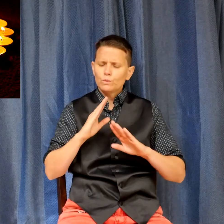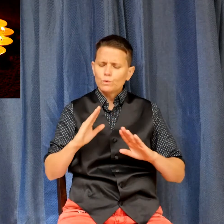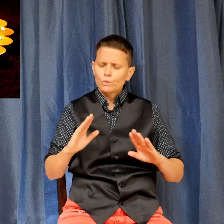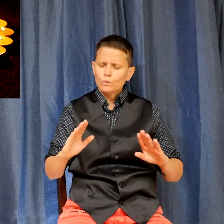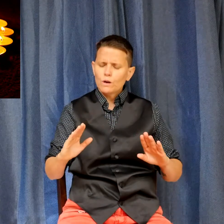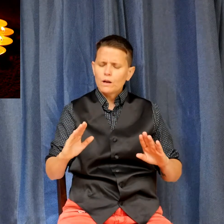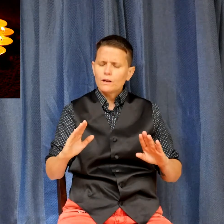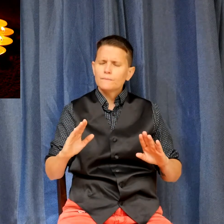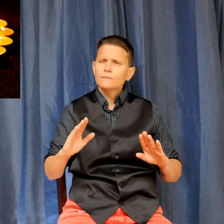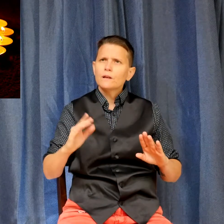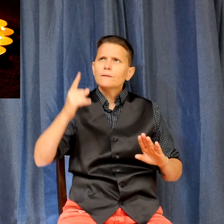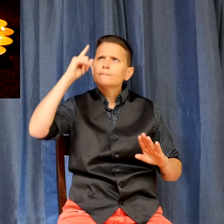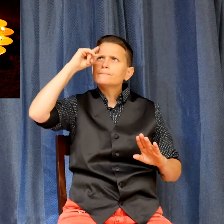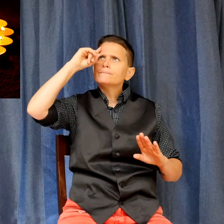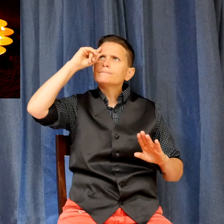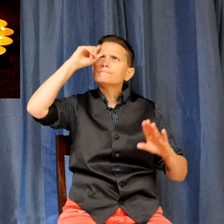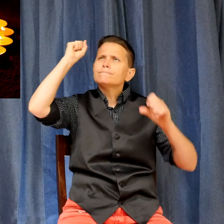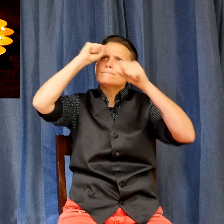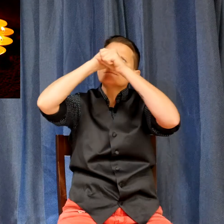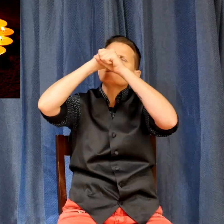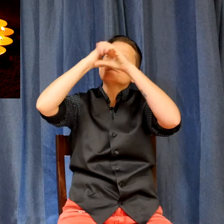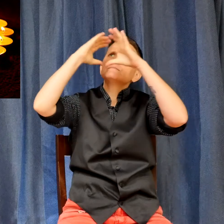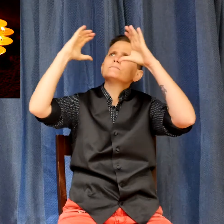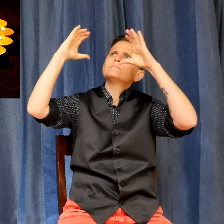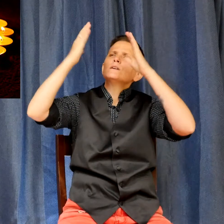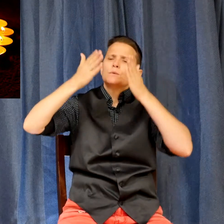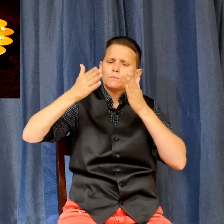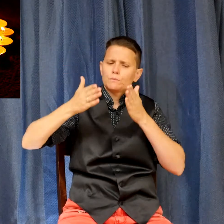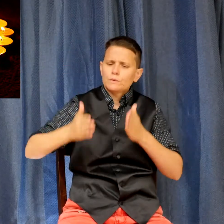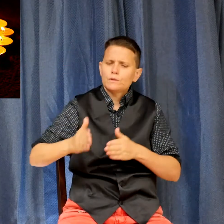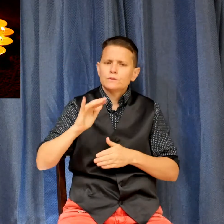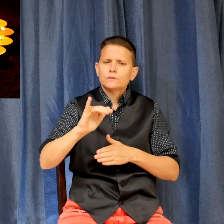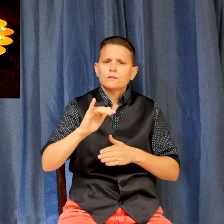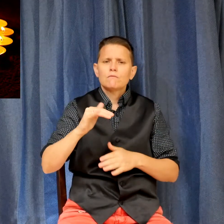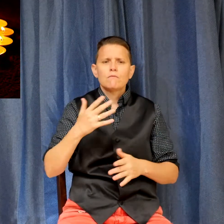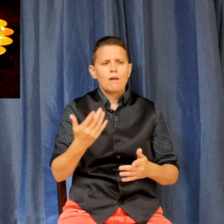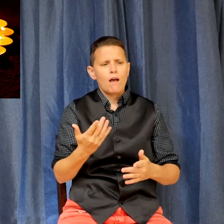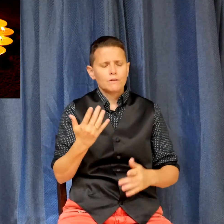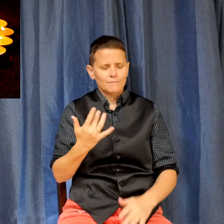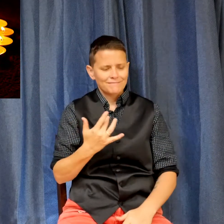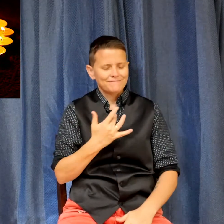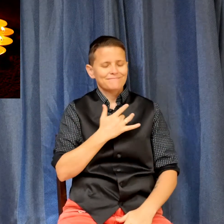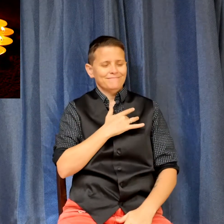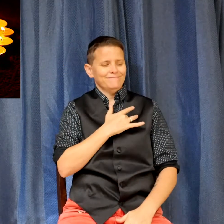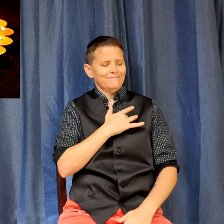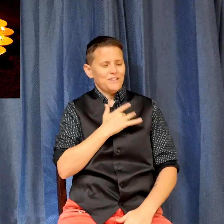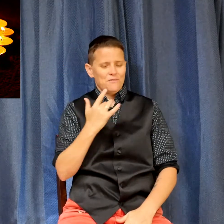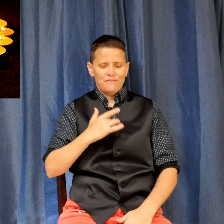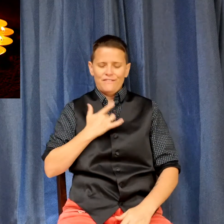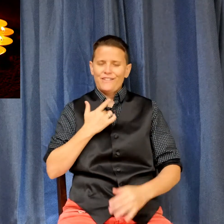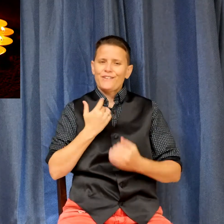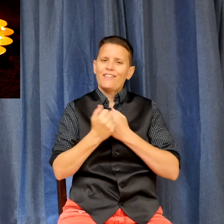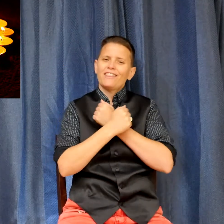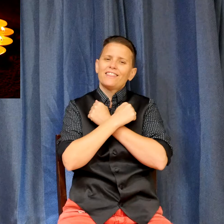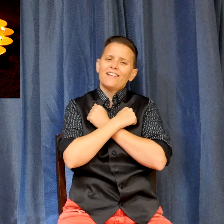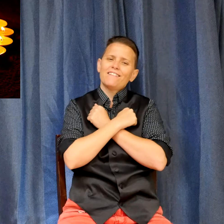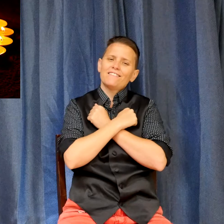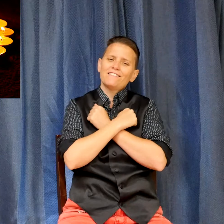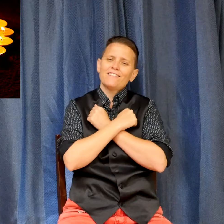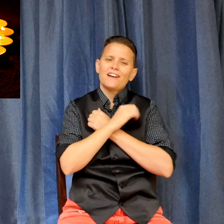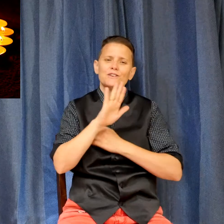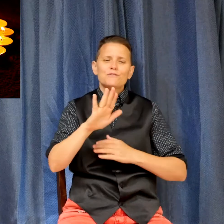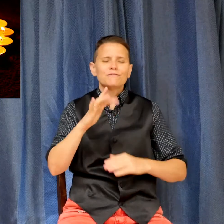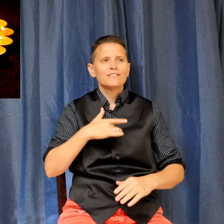The thought of this individual brings a smile to your face, and you glow in love.